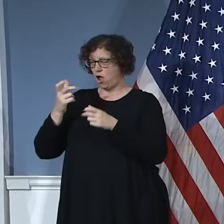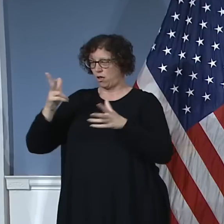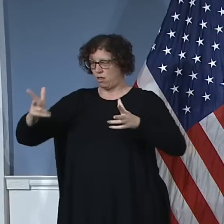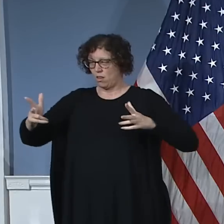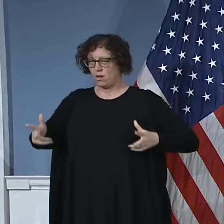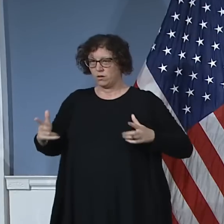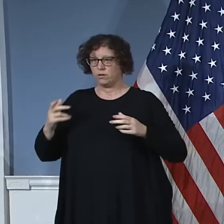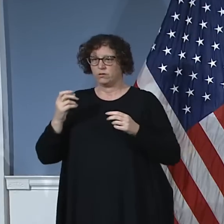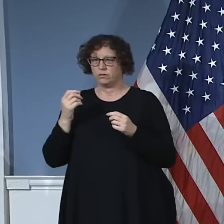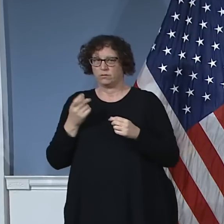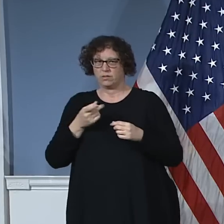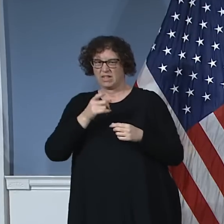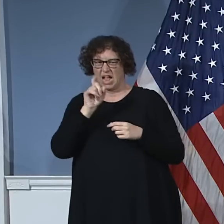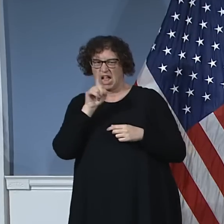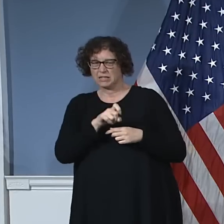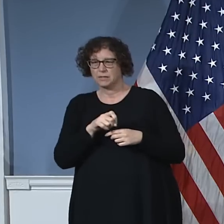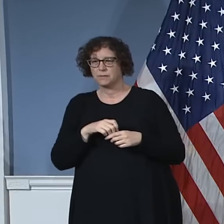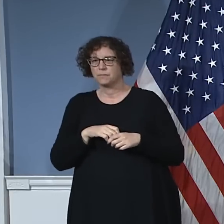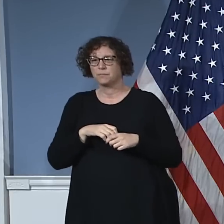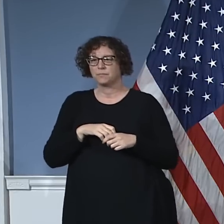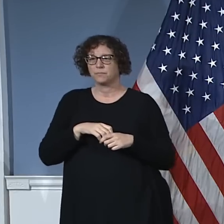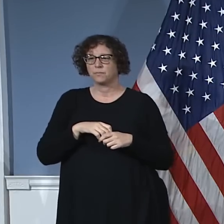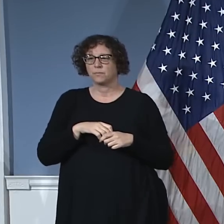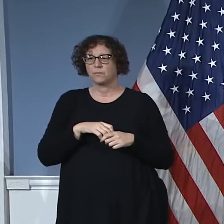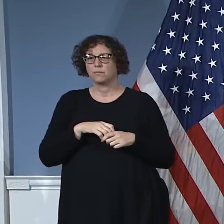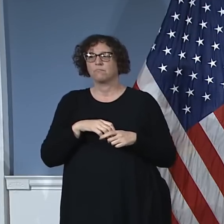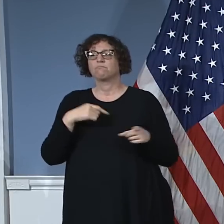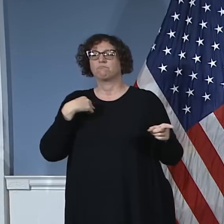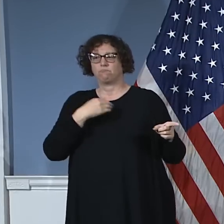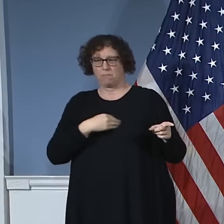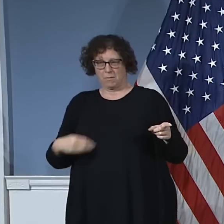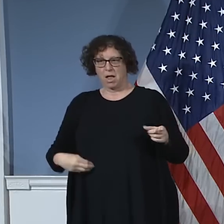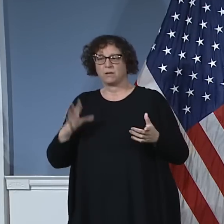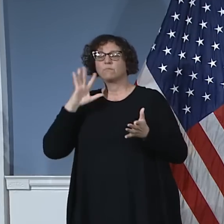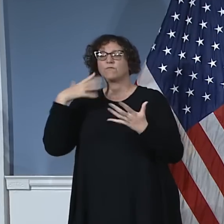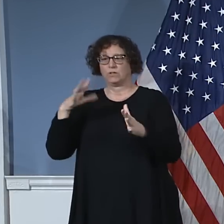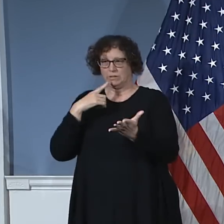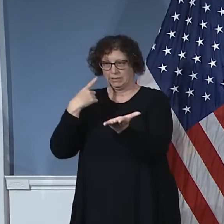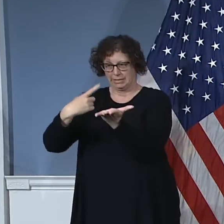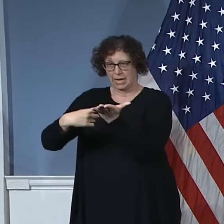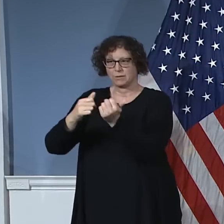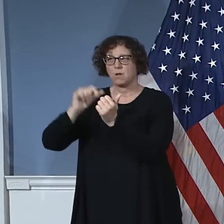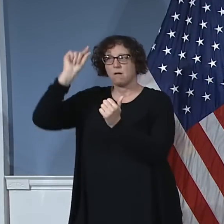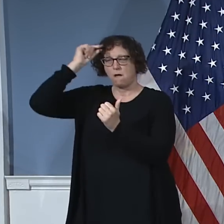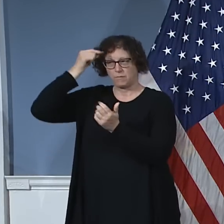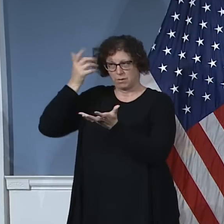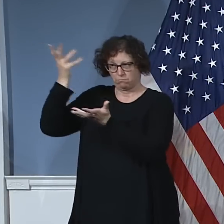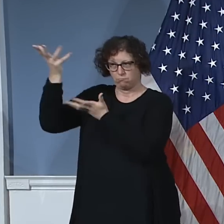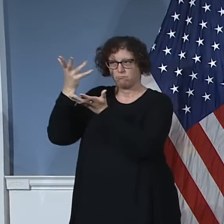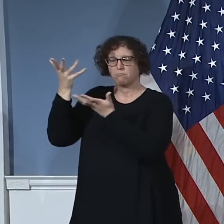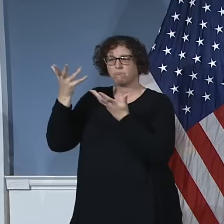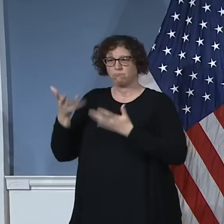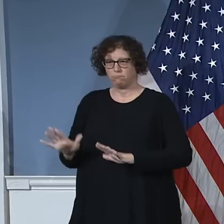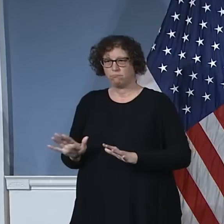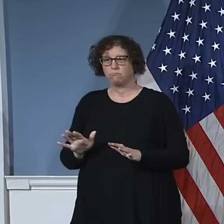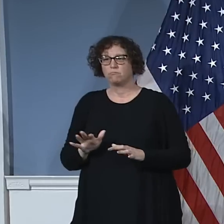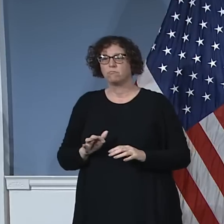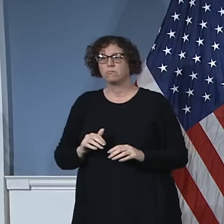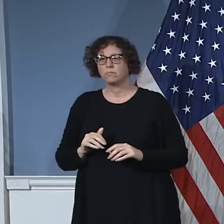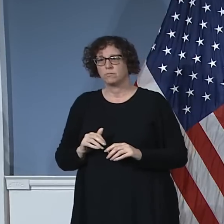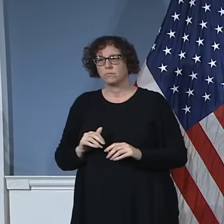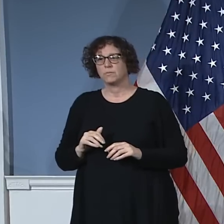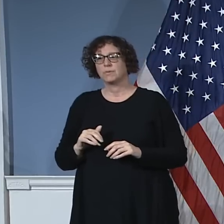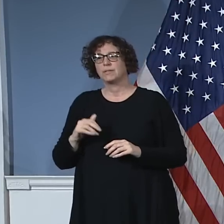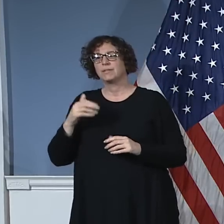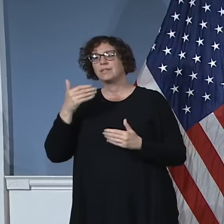spoke to the governor about this, and we had a great conversation, and we're going to codify in the next 24